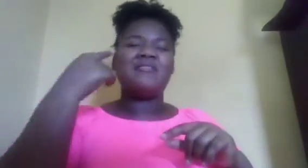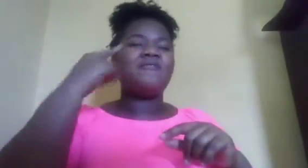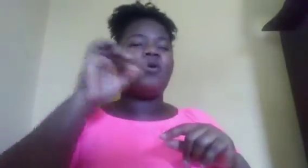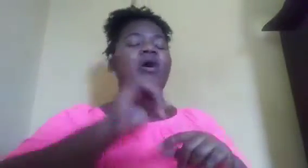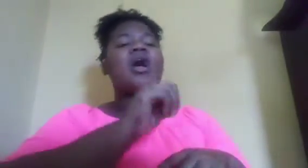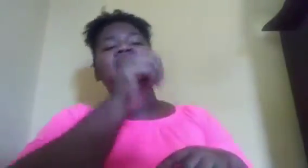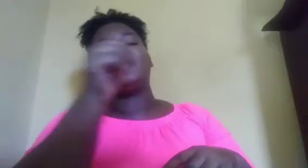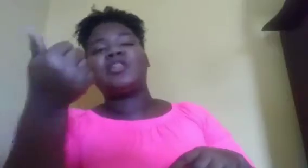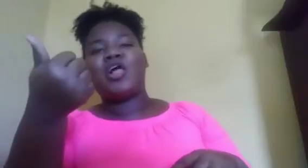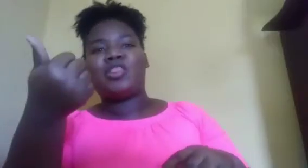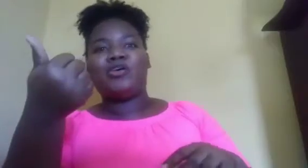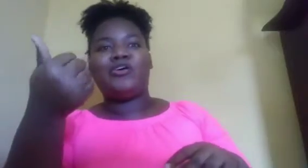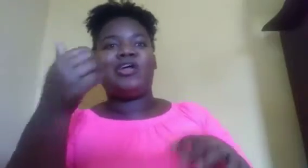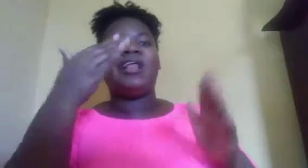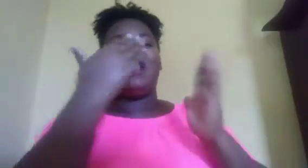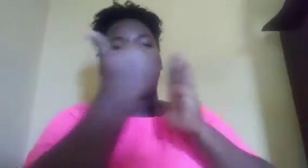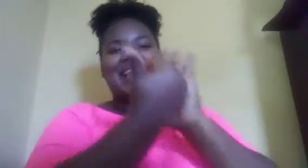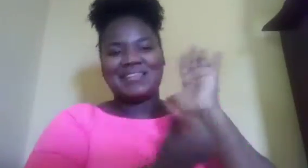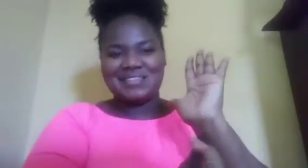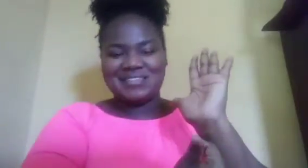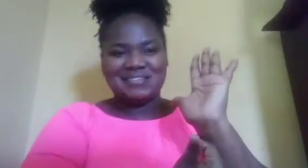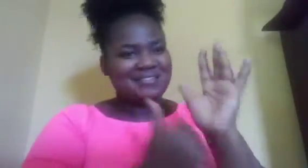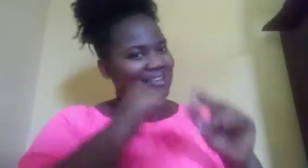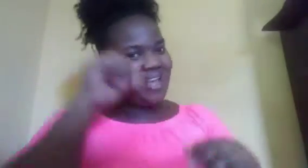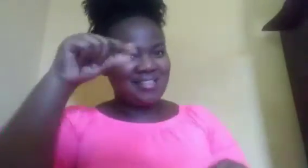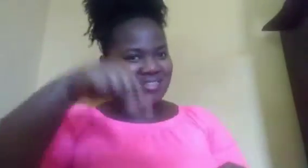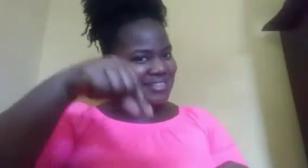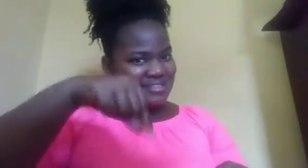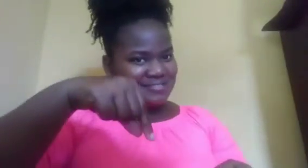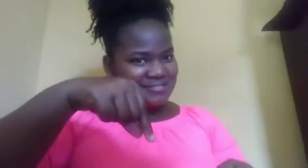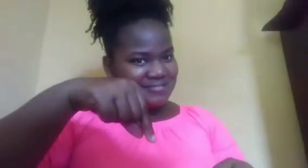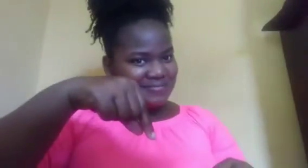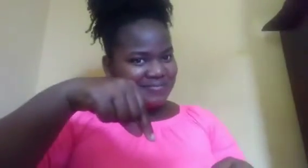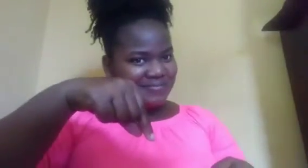But that is for another lesson, not this one.